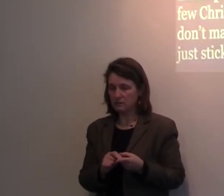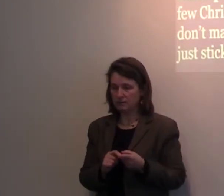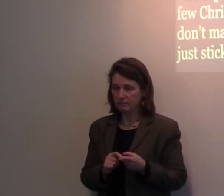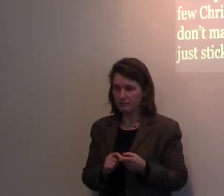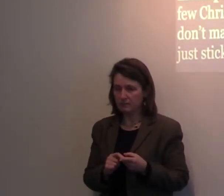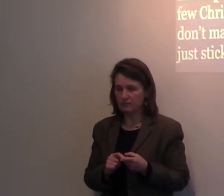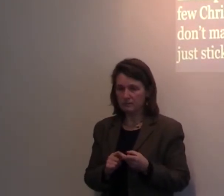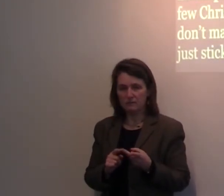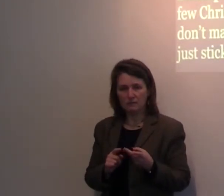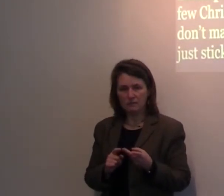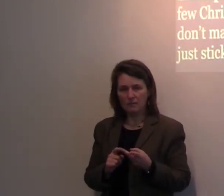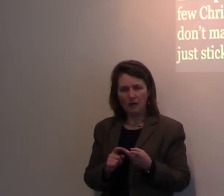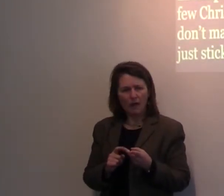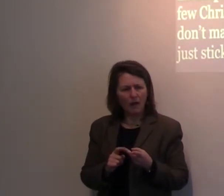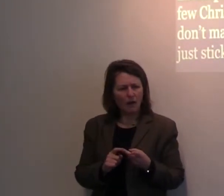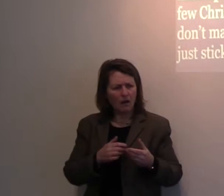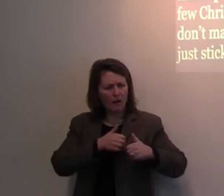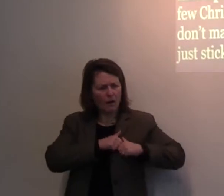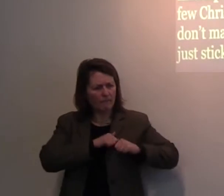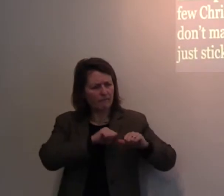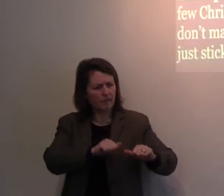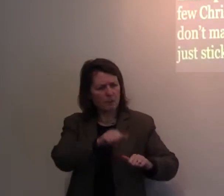I must love other people more and more.